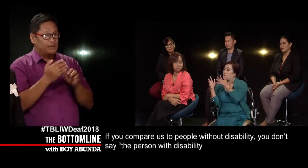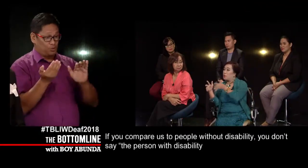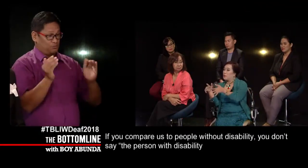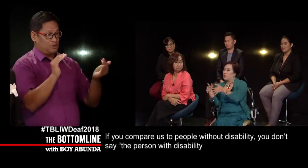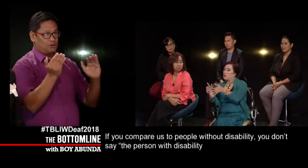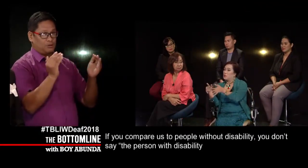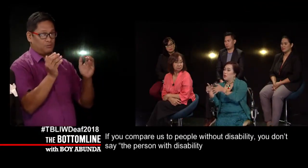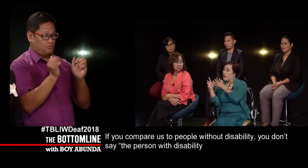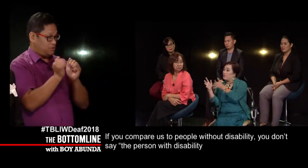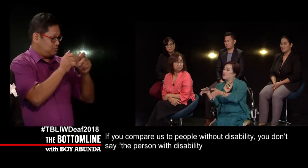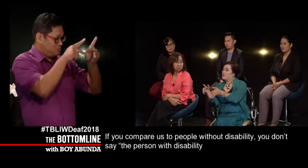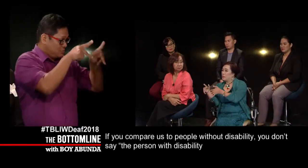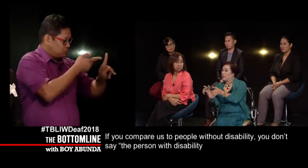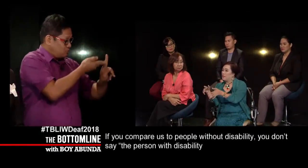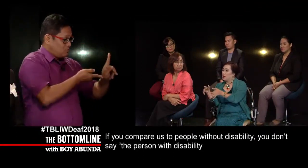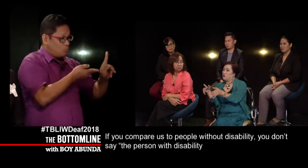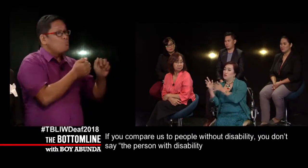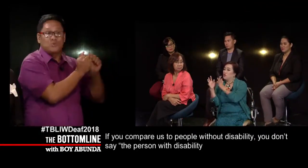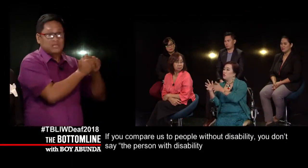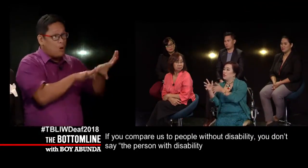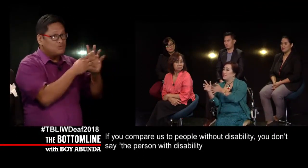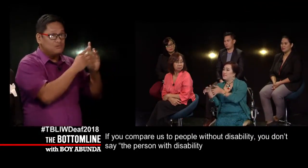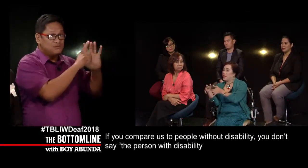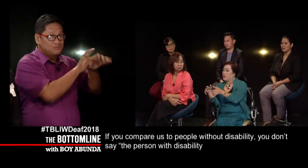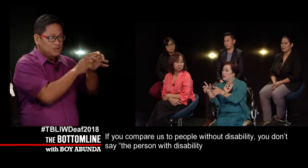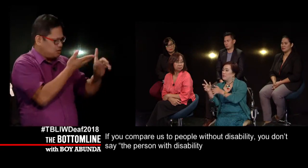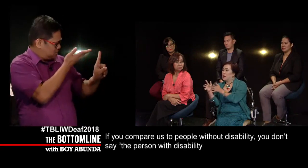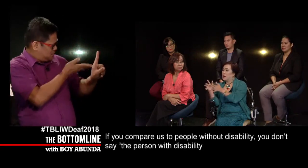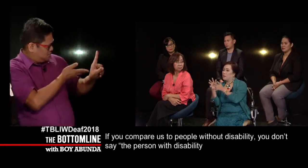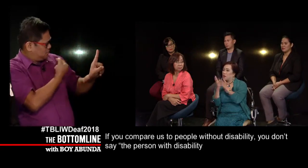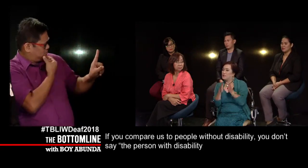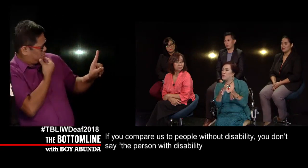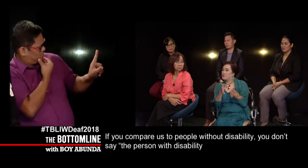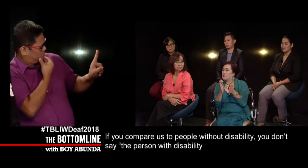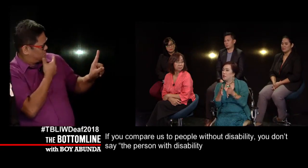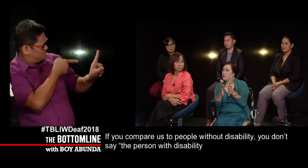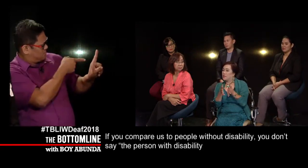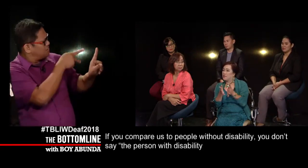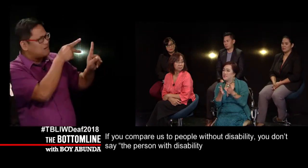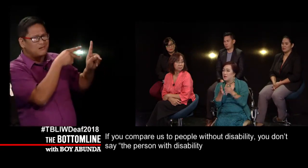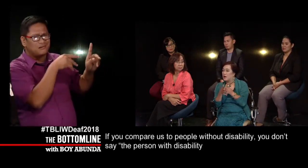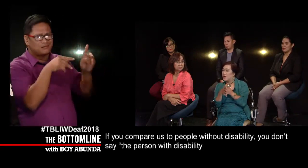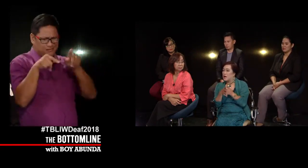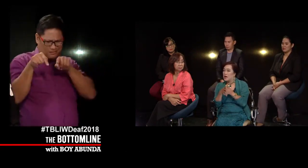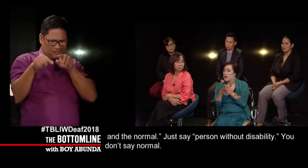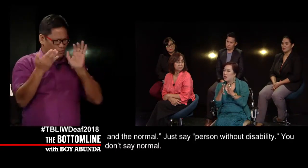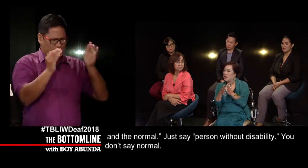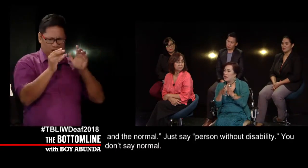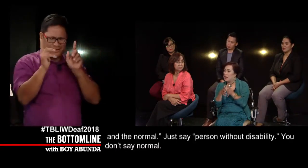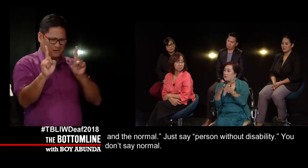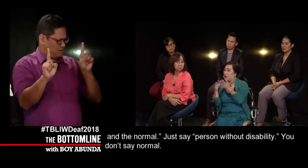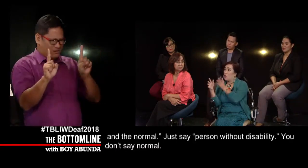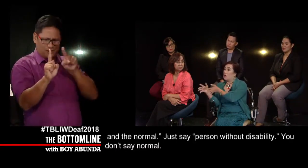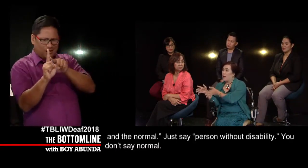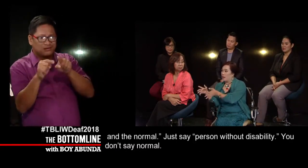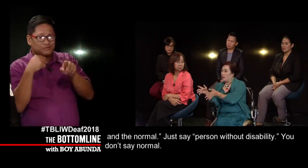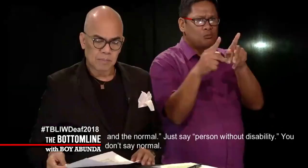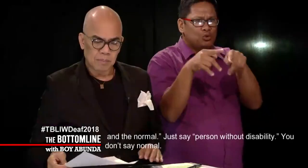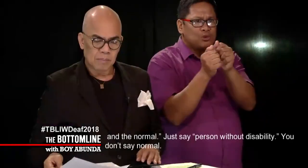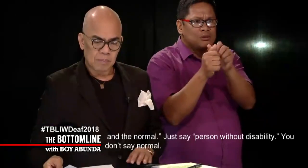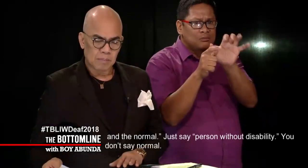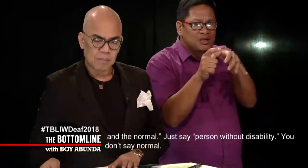to people without disability, you do not say the person with disabilities and the